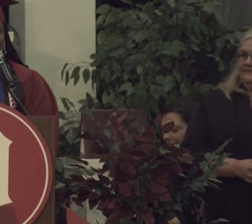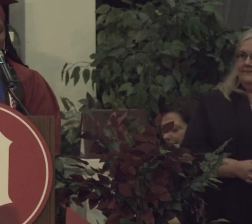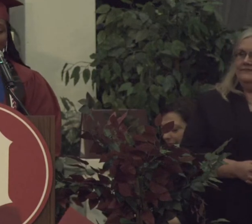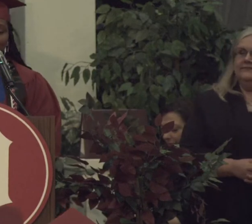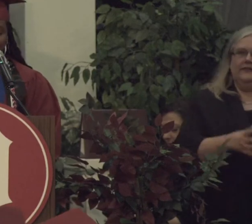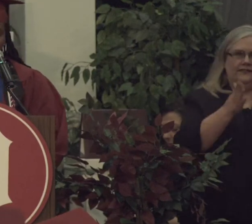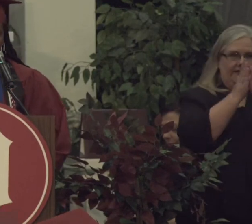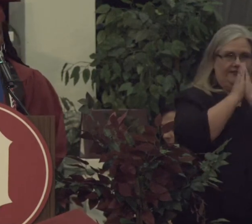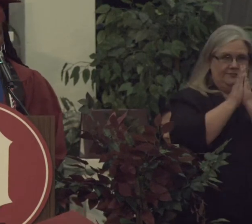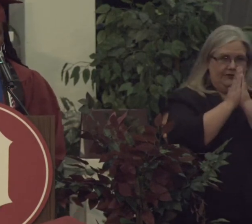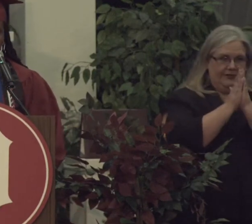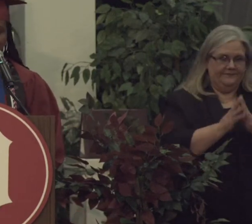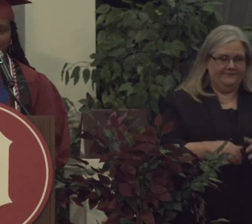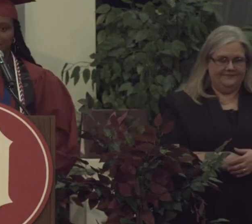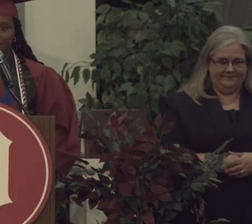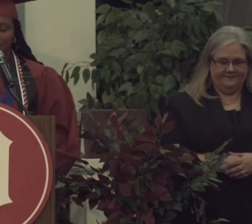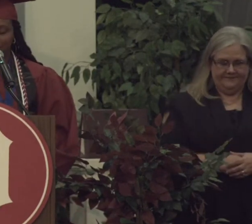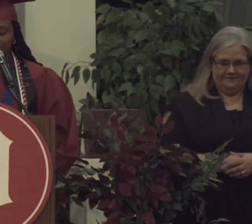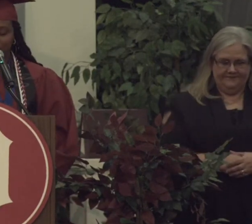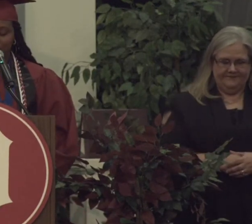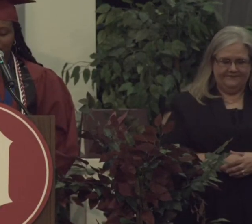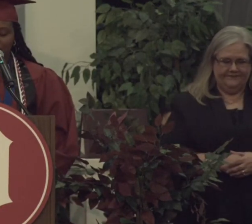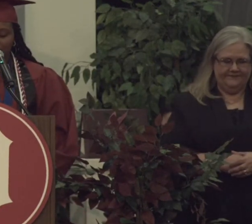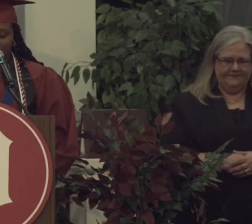Let us pray.